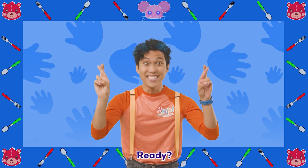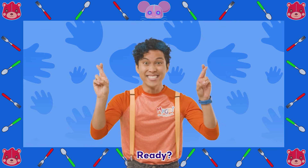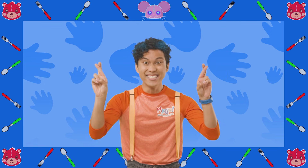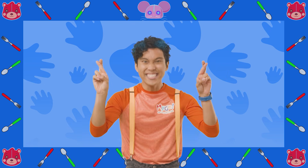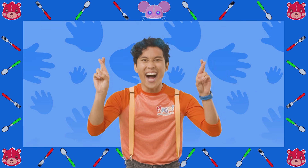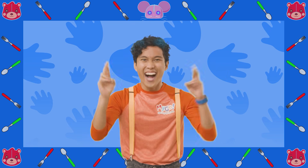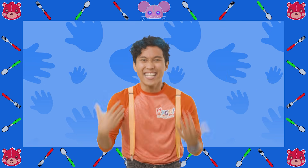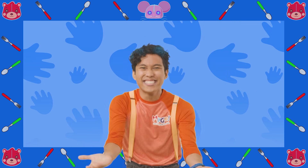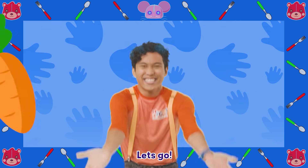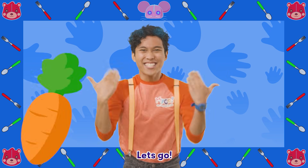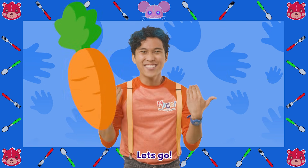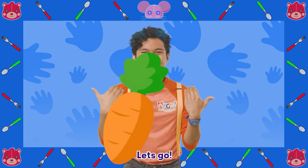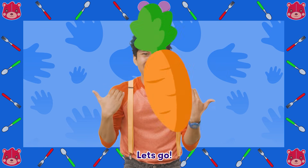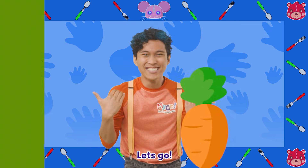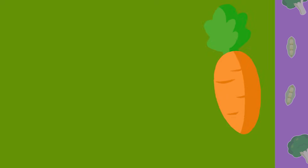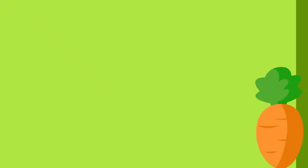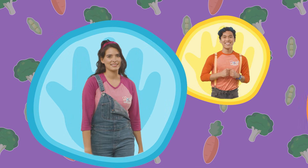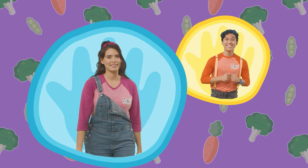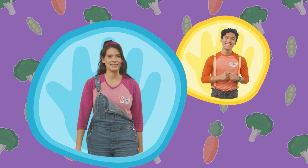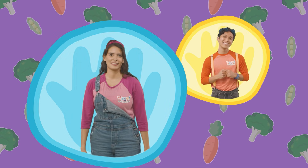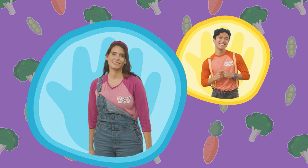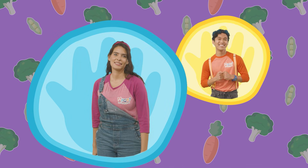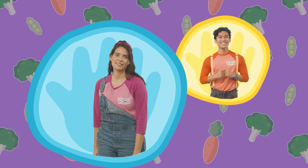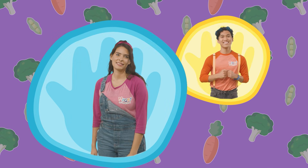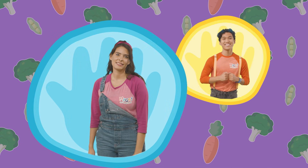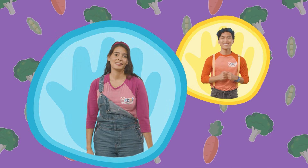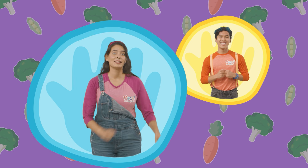Ready? Let's go!